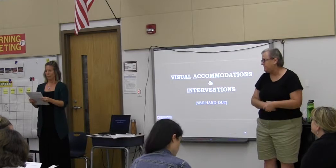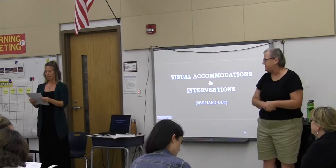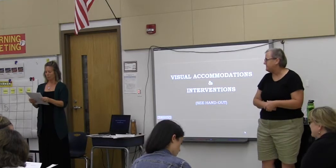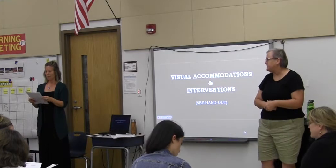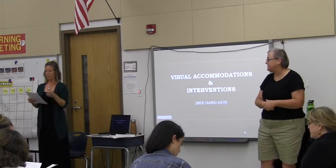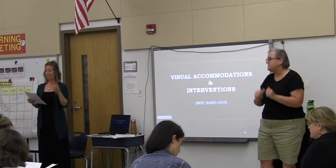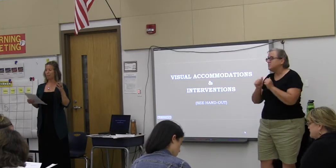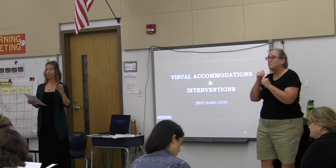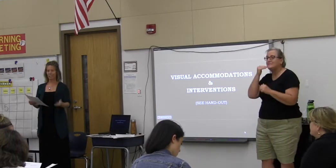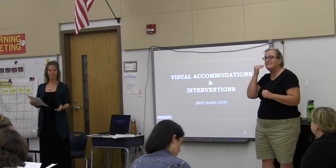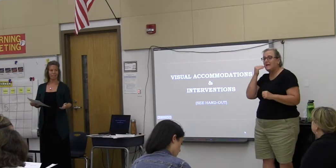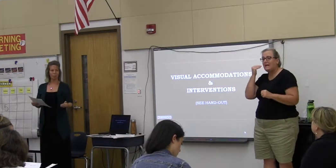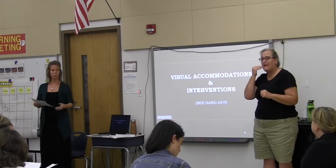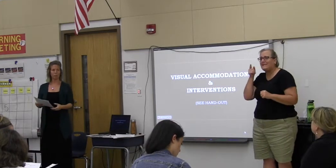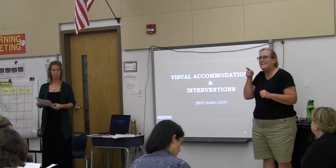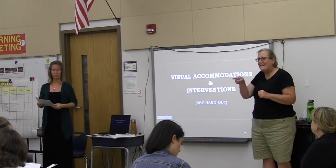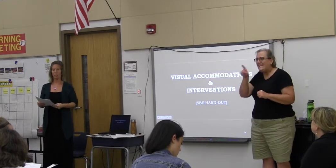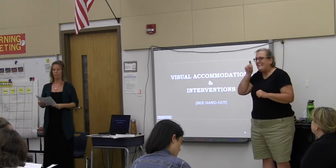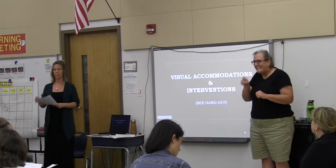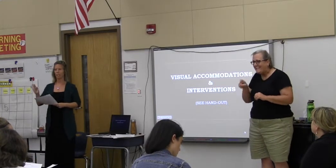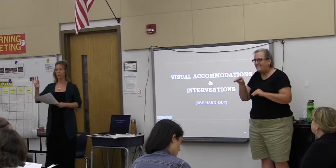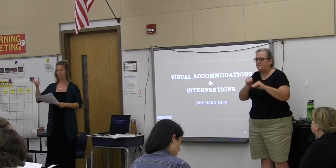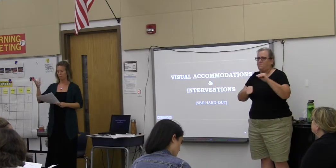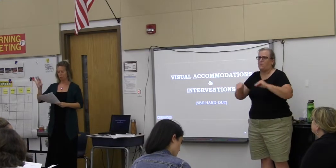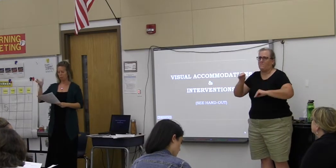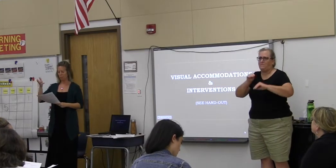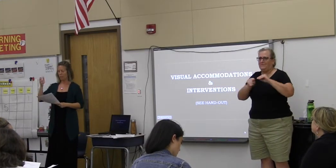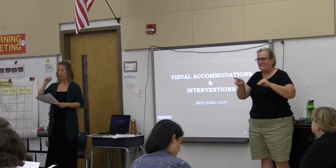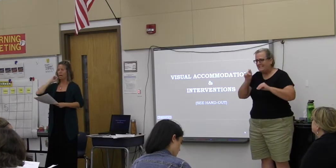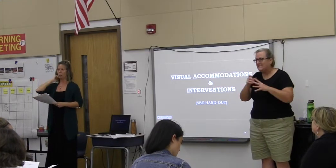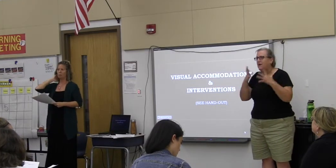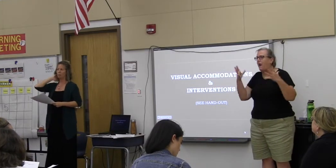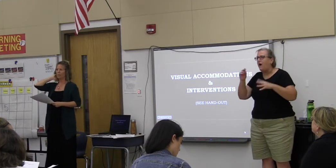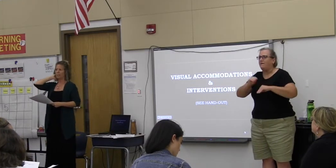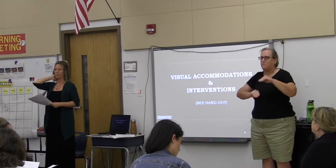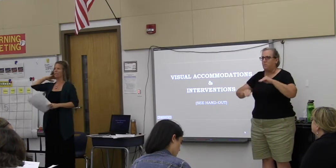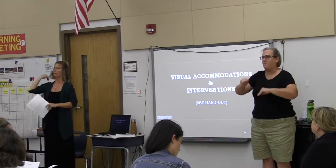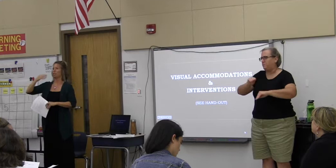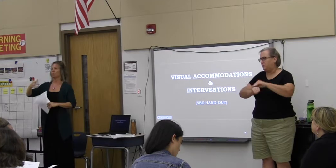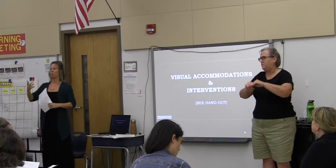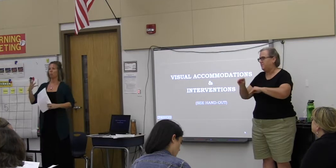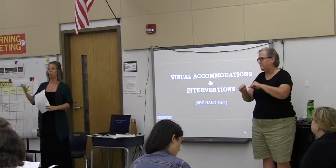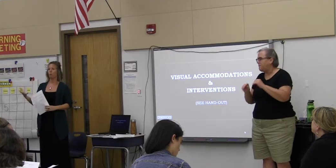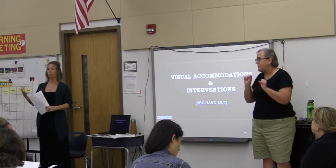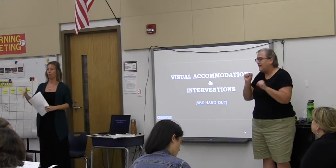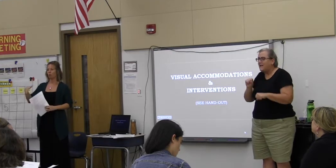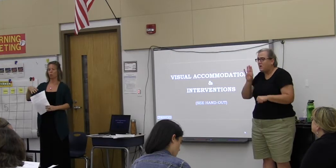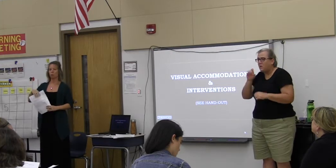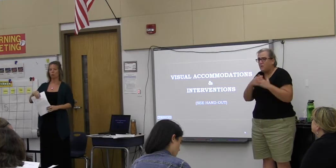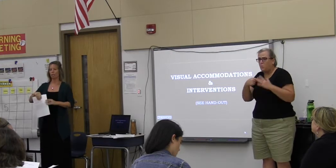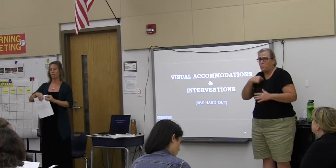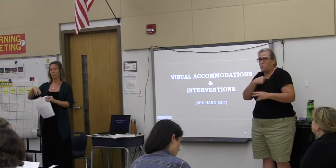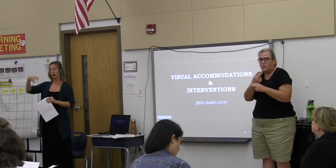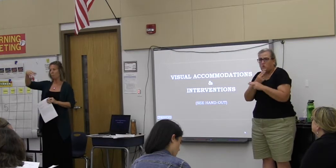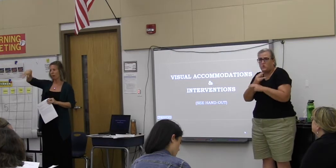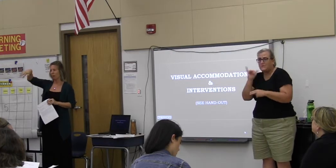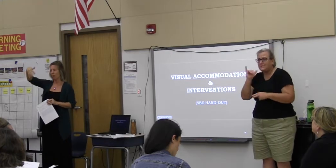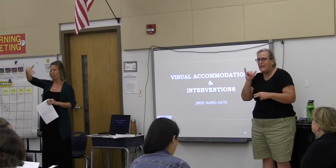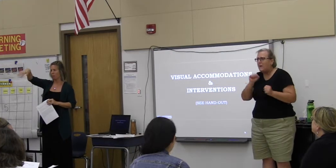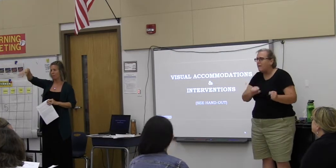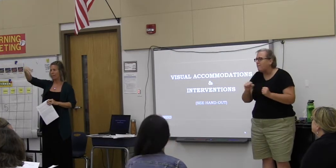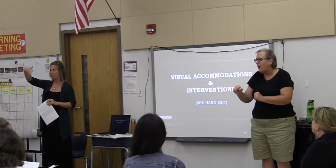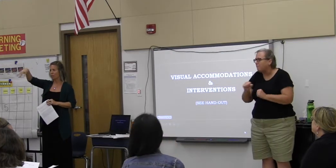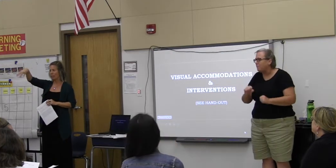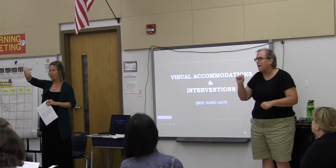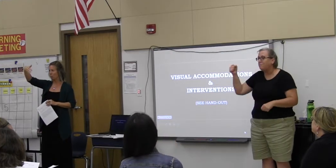With Stan really needs movement. He's going to need a lot of movement. And this can even just be in what we use. So using a pom-pom